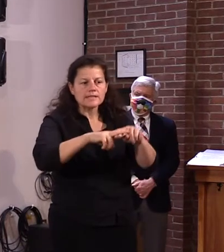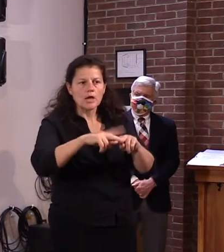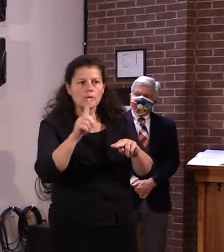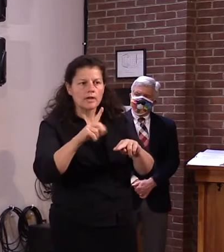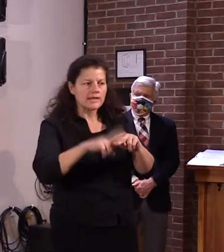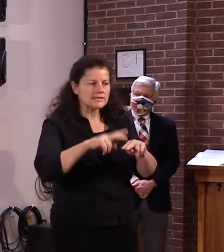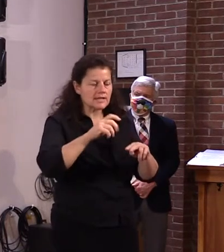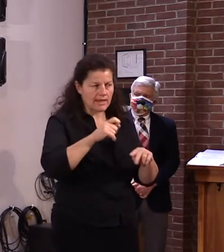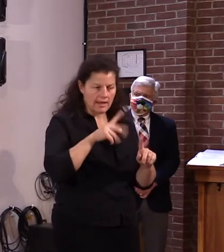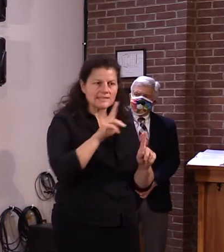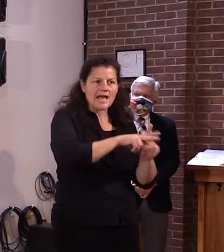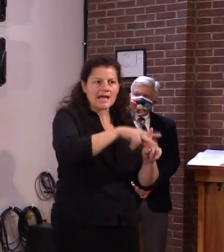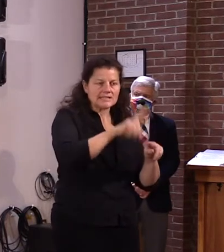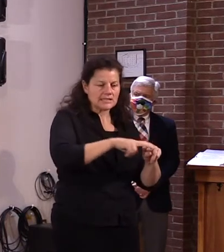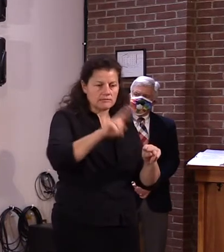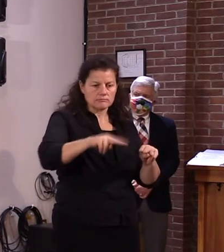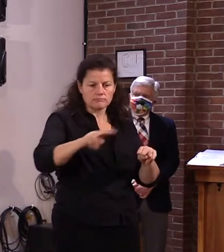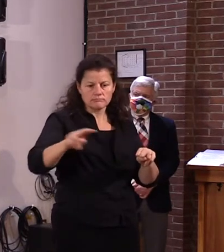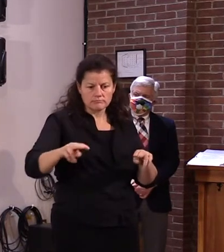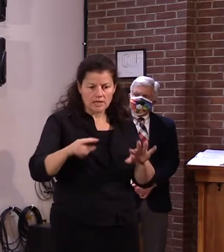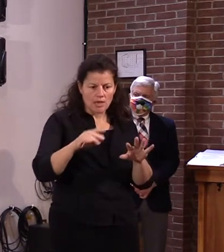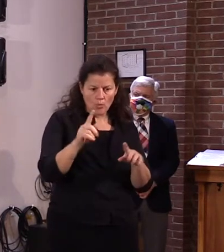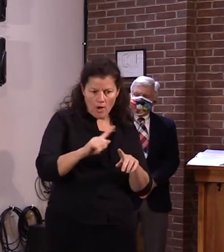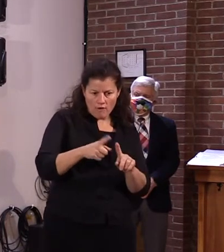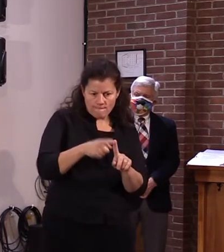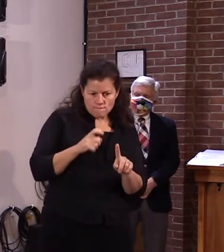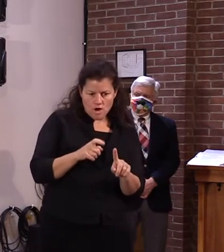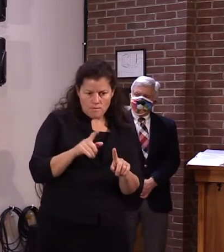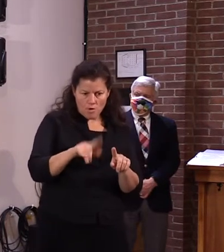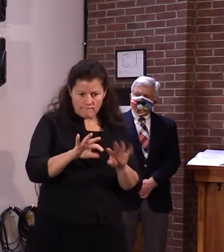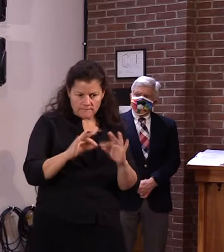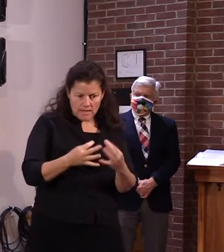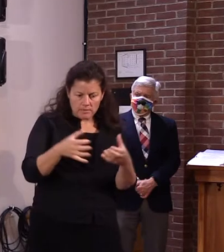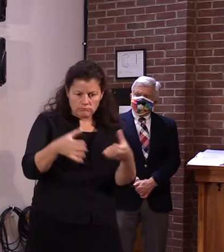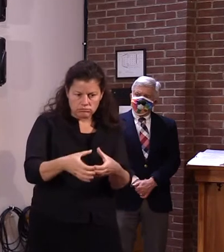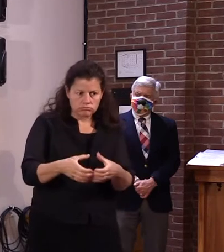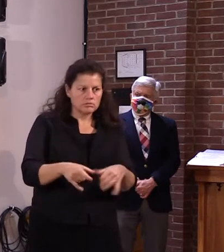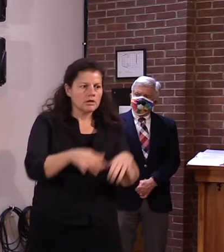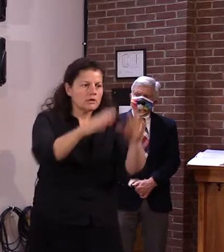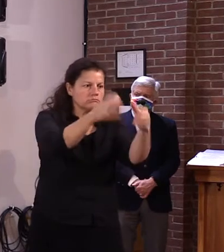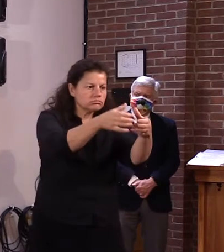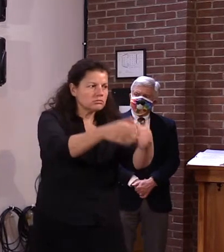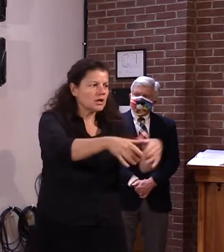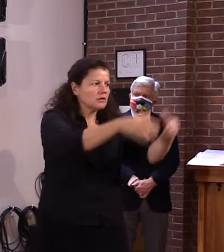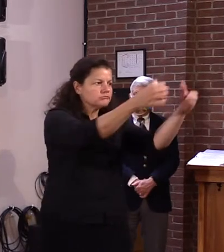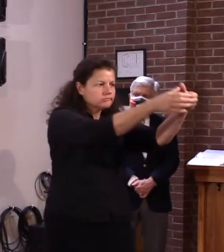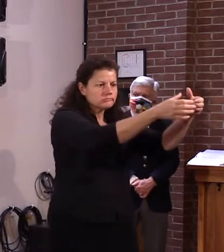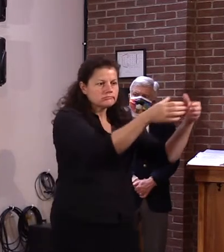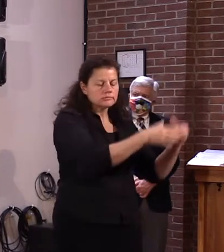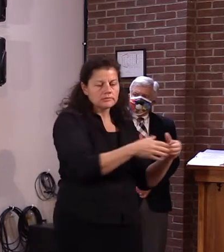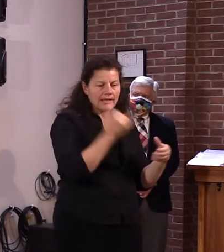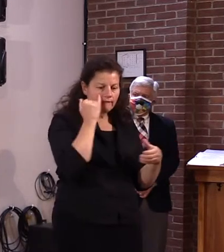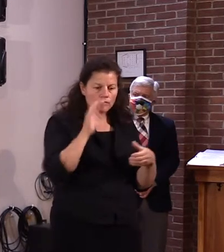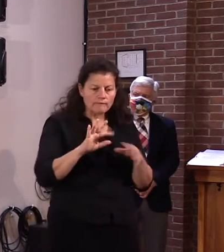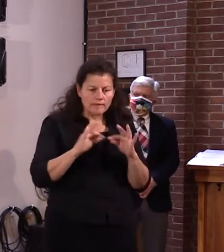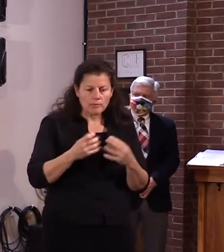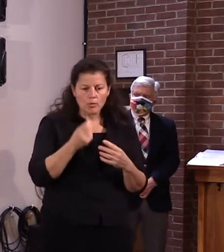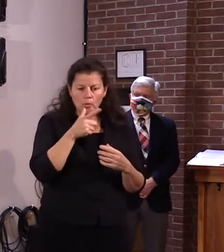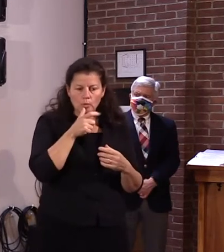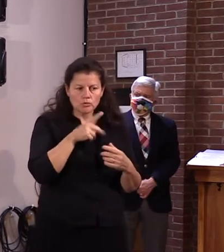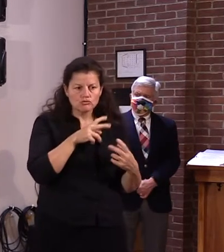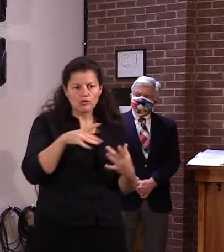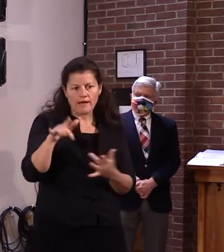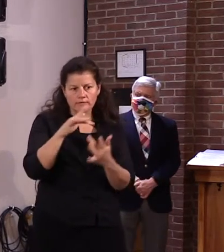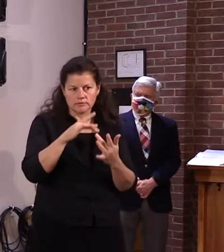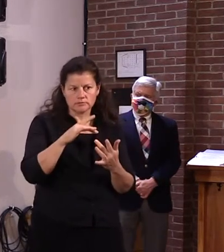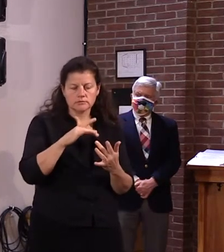assigned seating in pods that related to where either a travel party or a familial unit, and they were